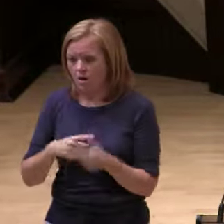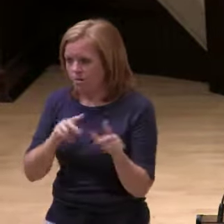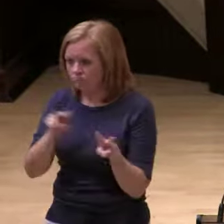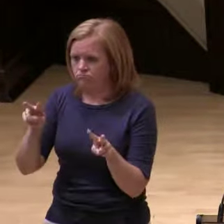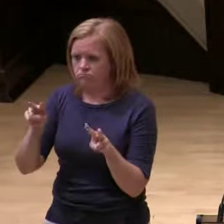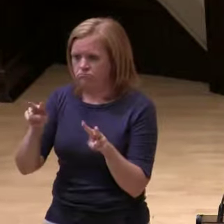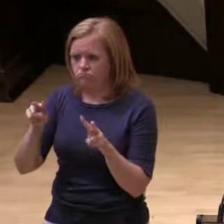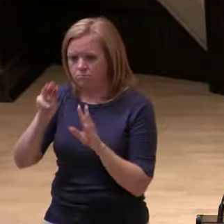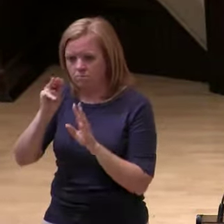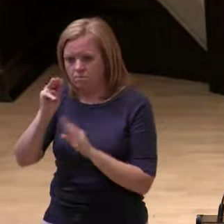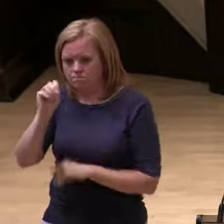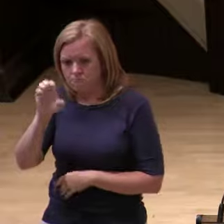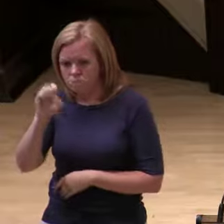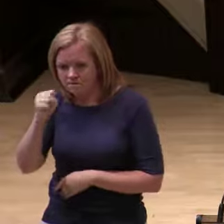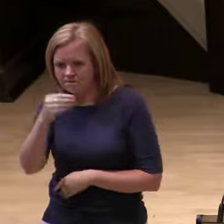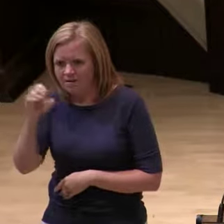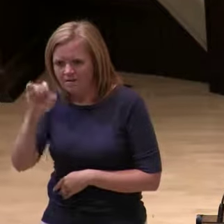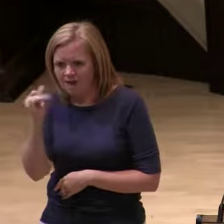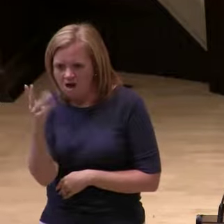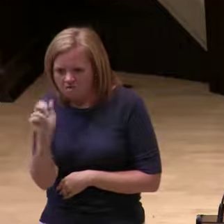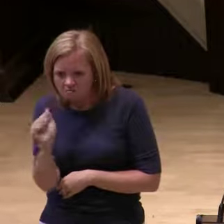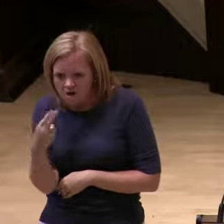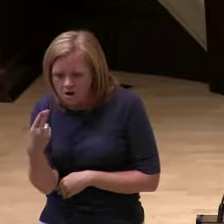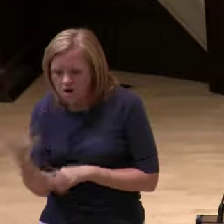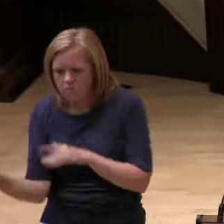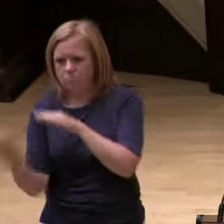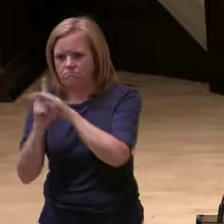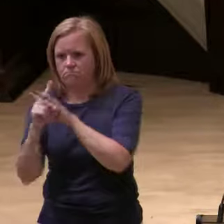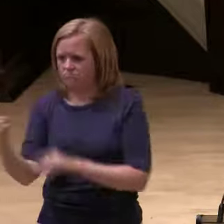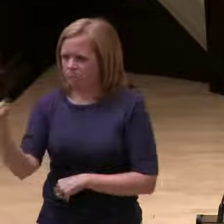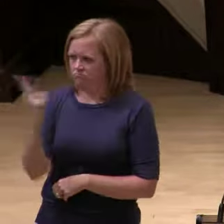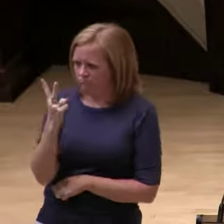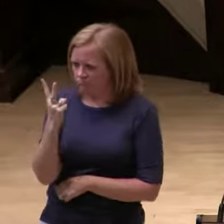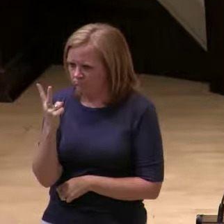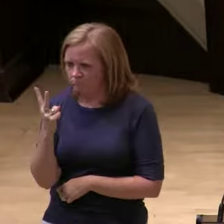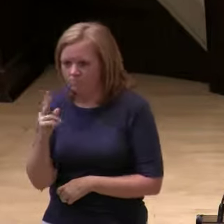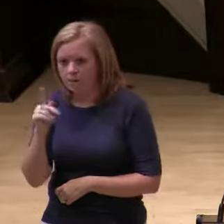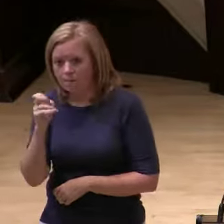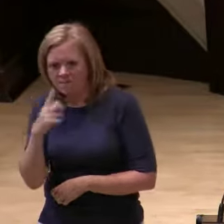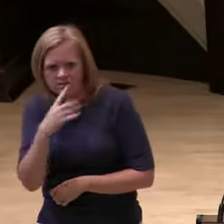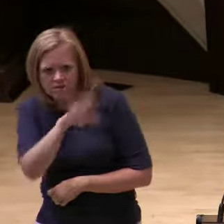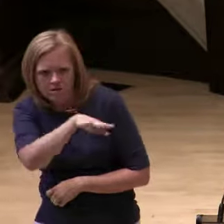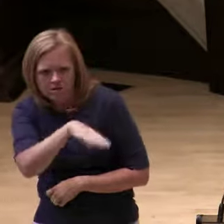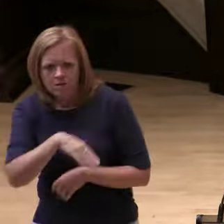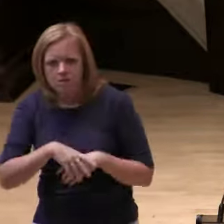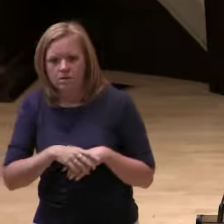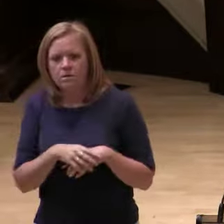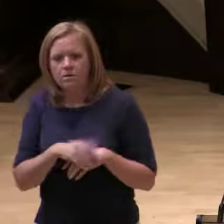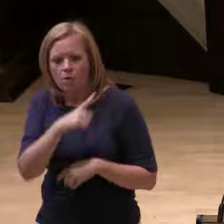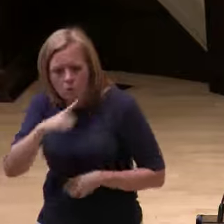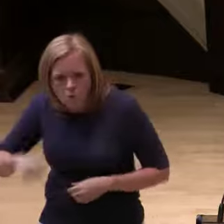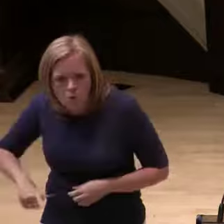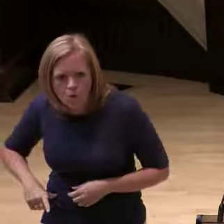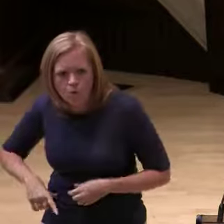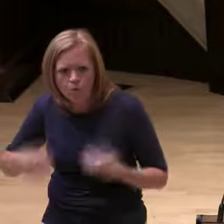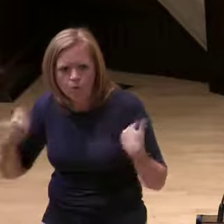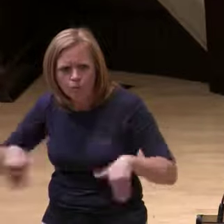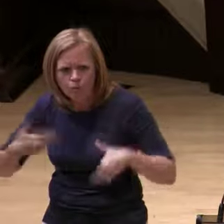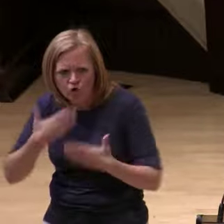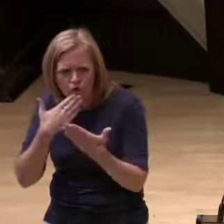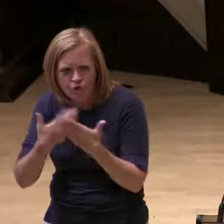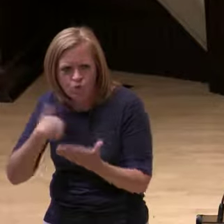Moses and Elijah appeared to them, conversing with him. Then Peter said to Jesus in reply, Lord, it is good